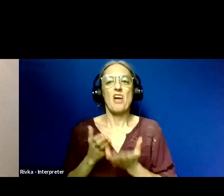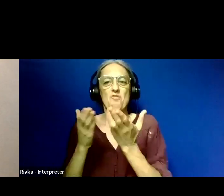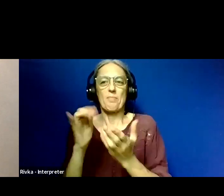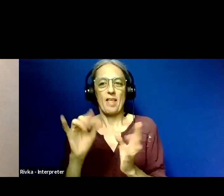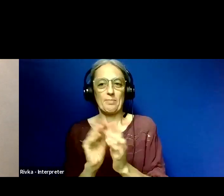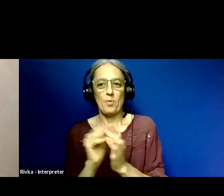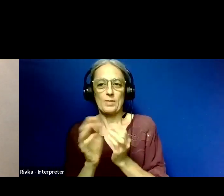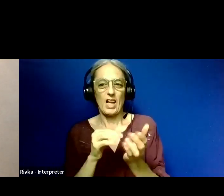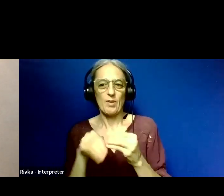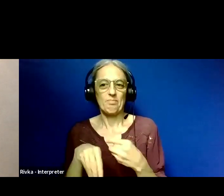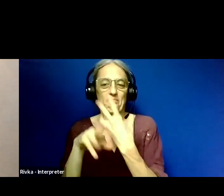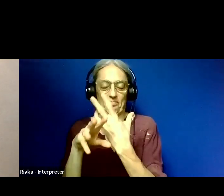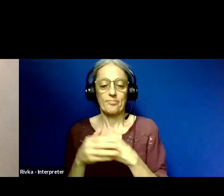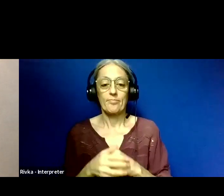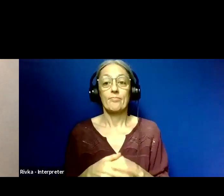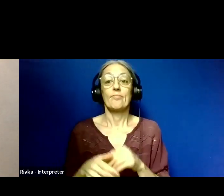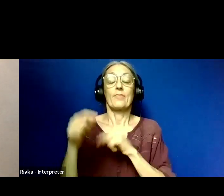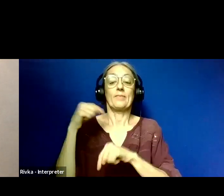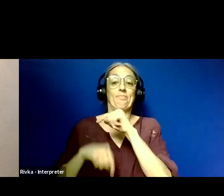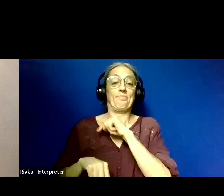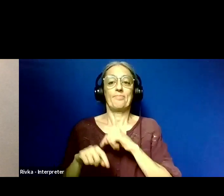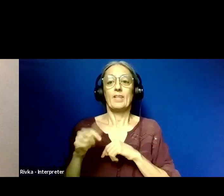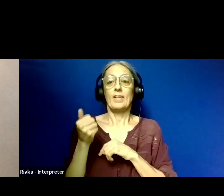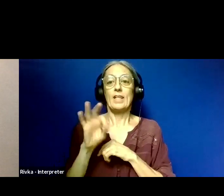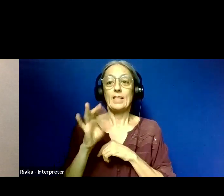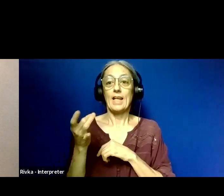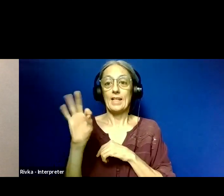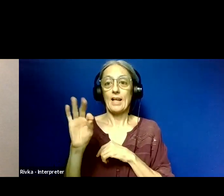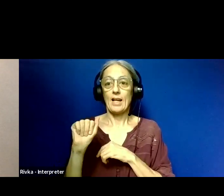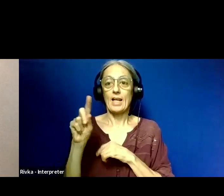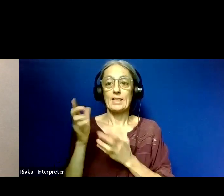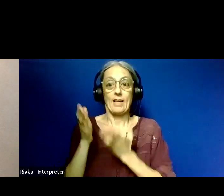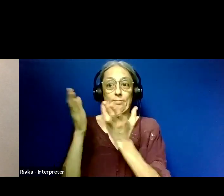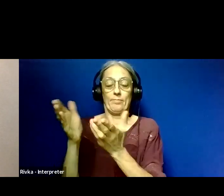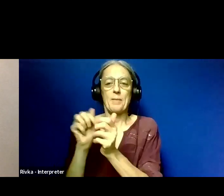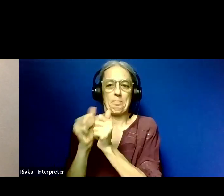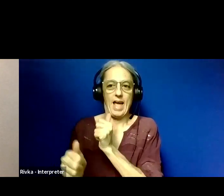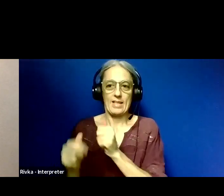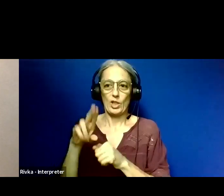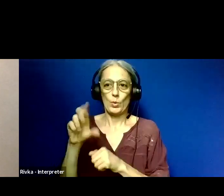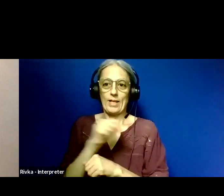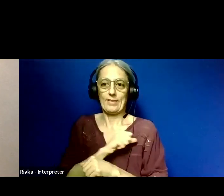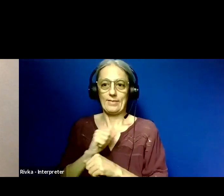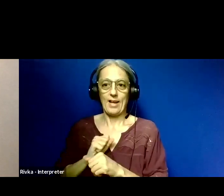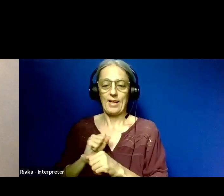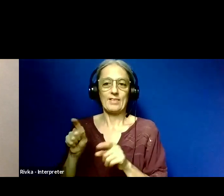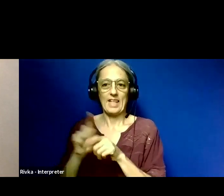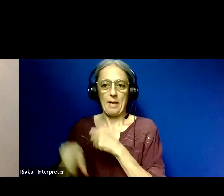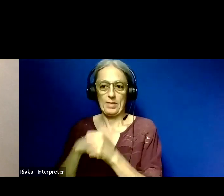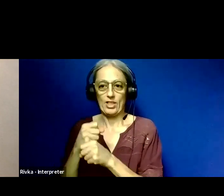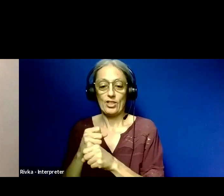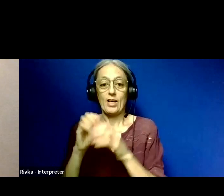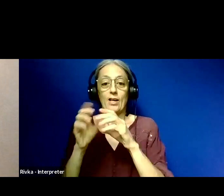ADA, it was introduced in 1989 and passed in the US Senate that same year, and then it was passed in the House and signed into